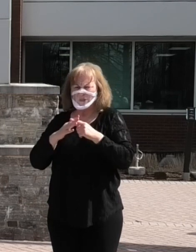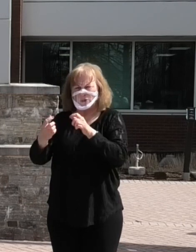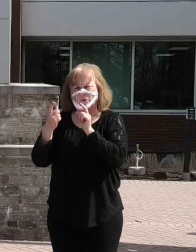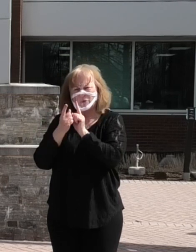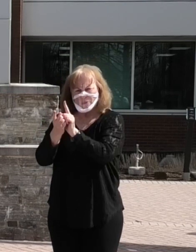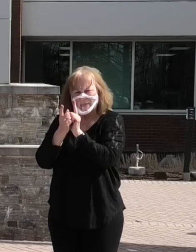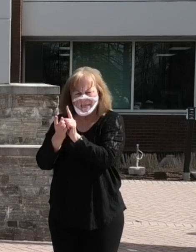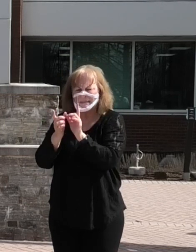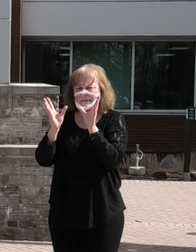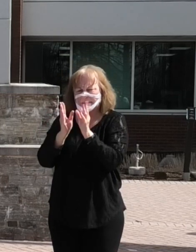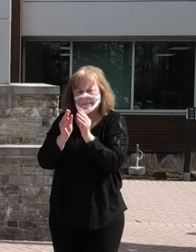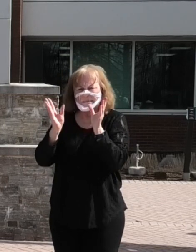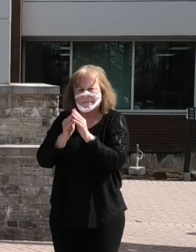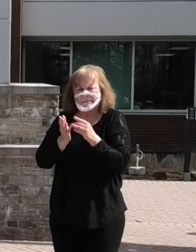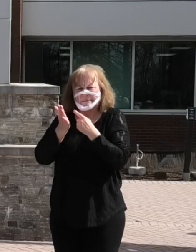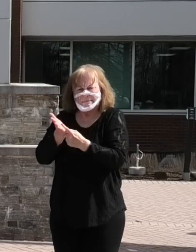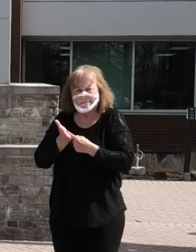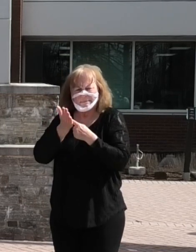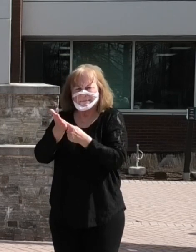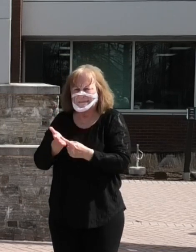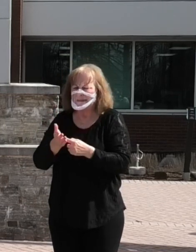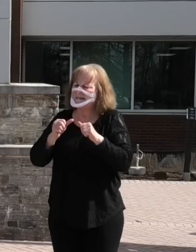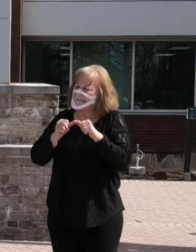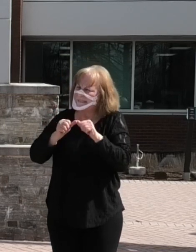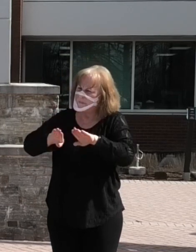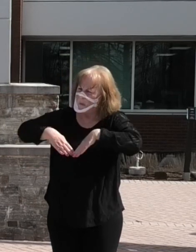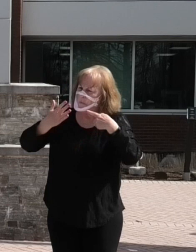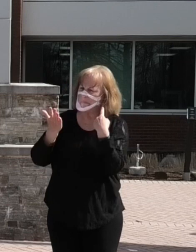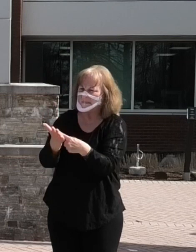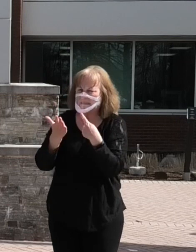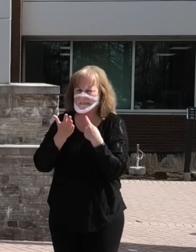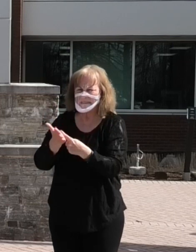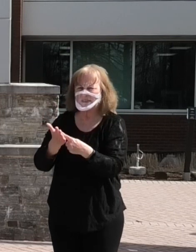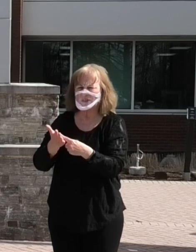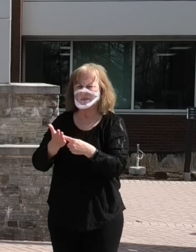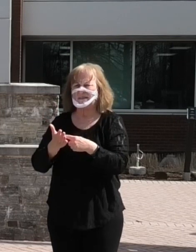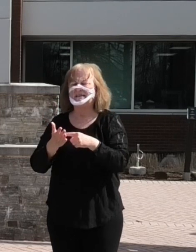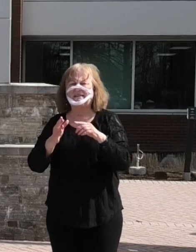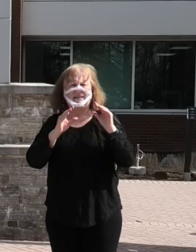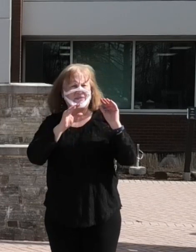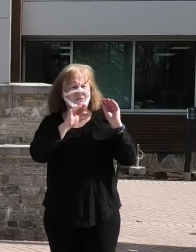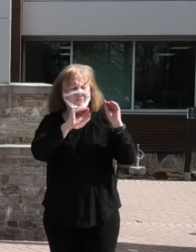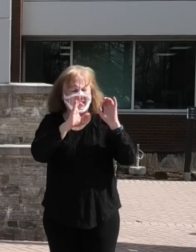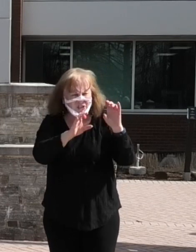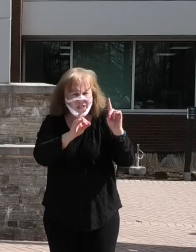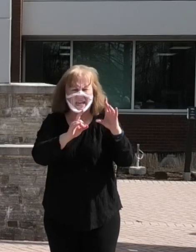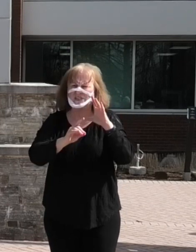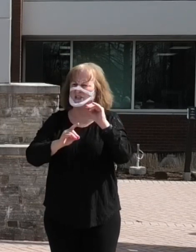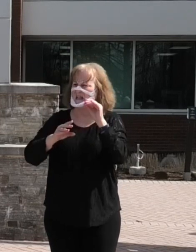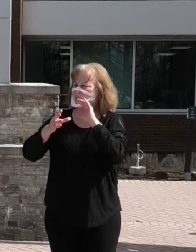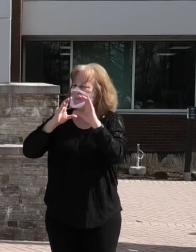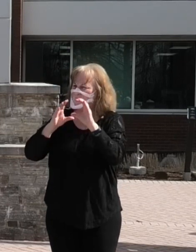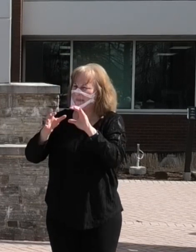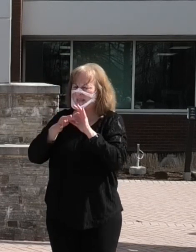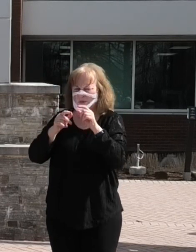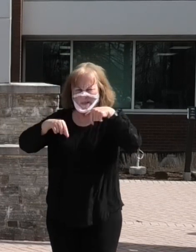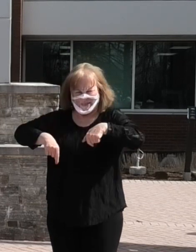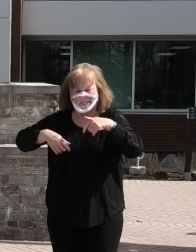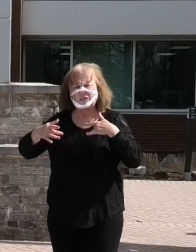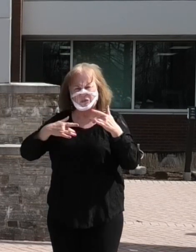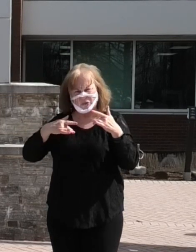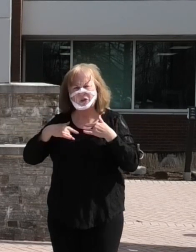with and continued open dialogue, education, communication regarding their